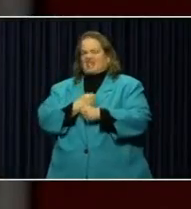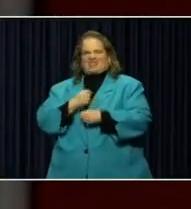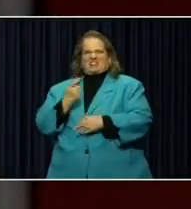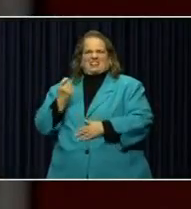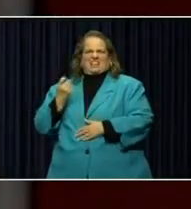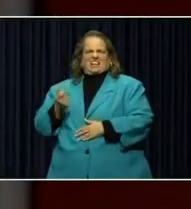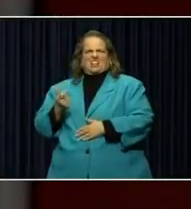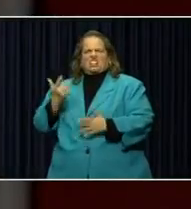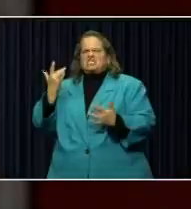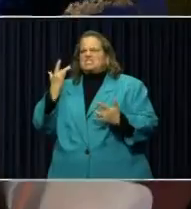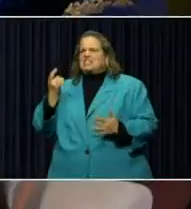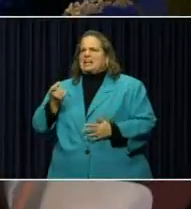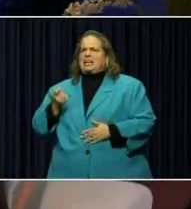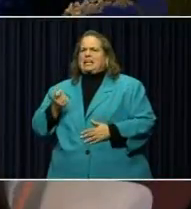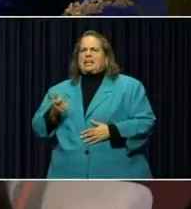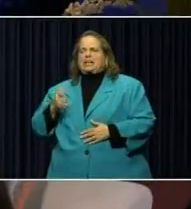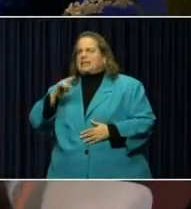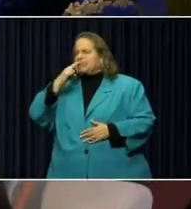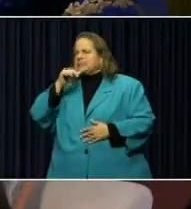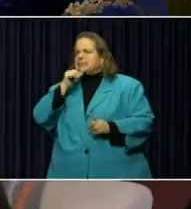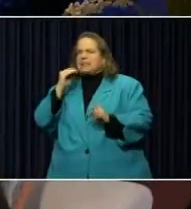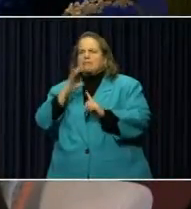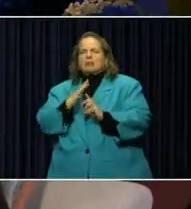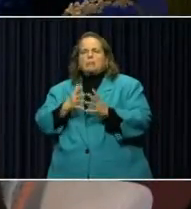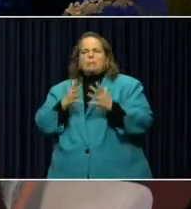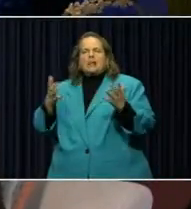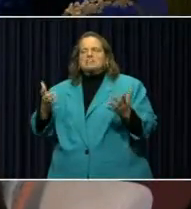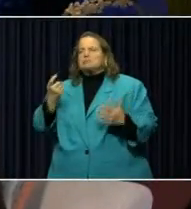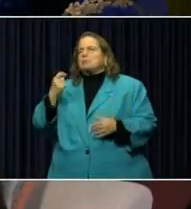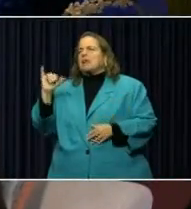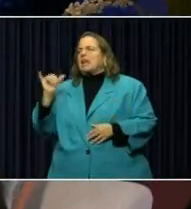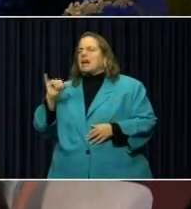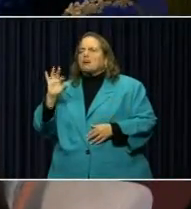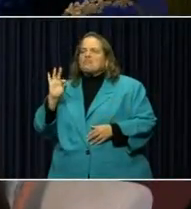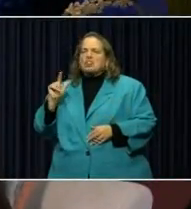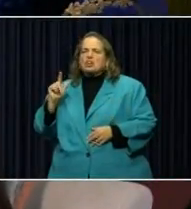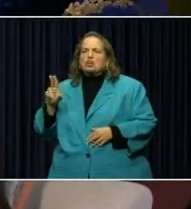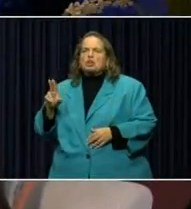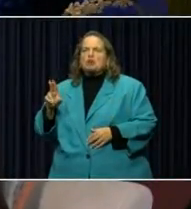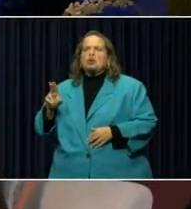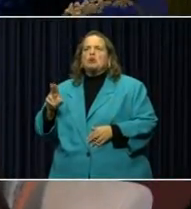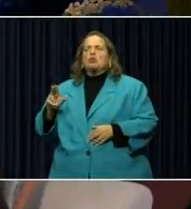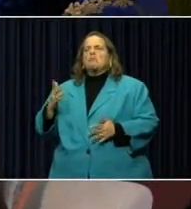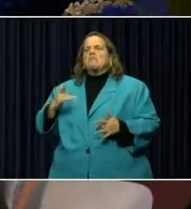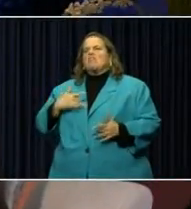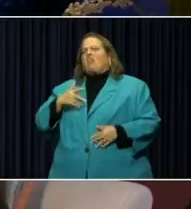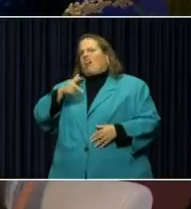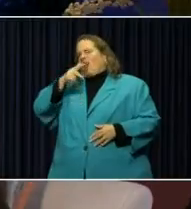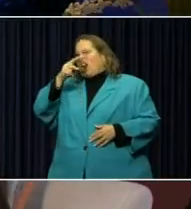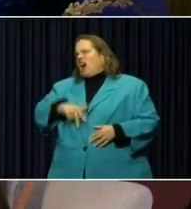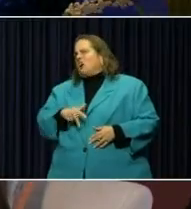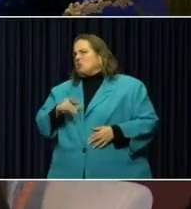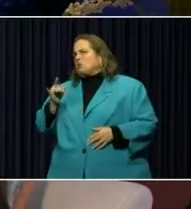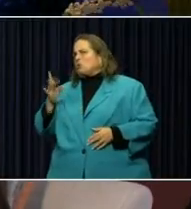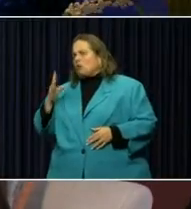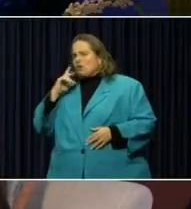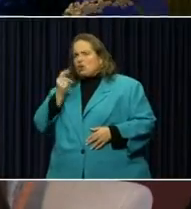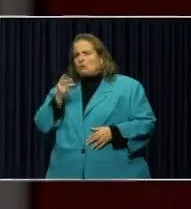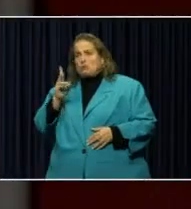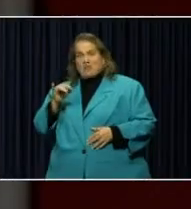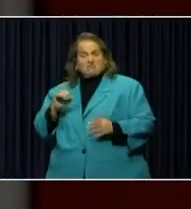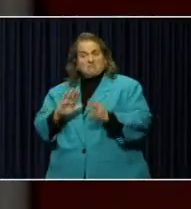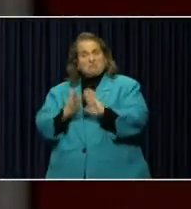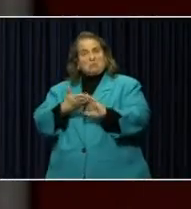And so it would be sort of like getting the flu and feeling really, really yucky for a few days and then getting